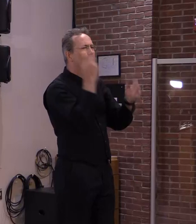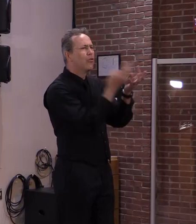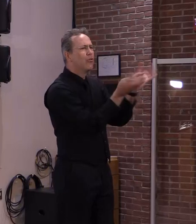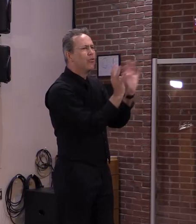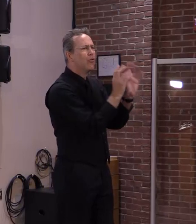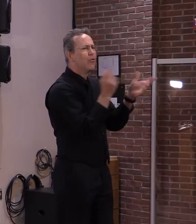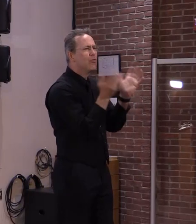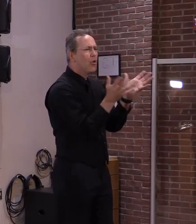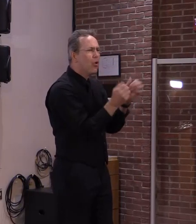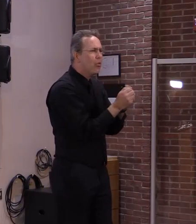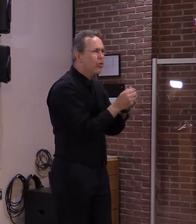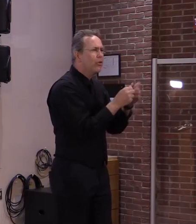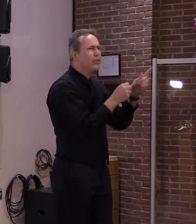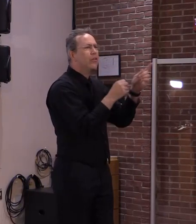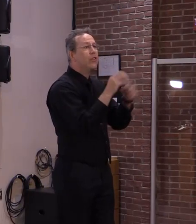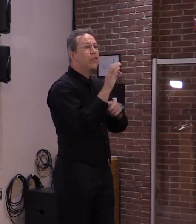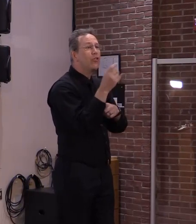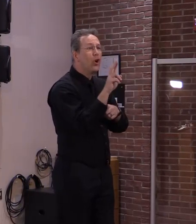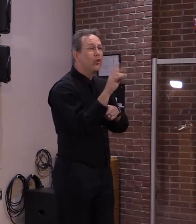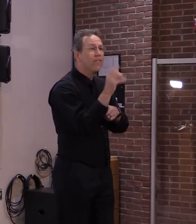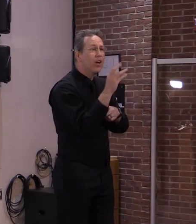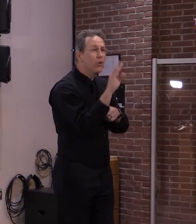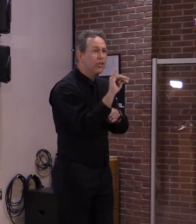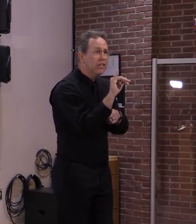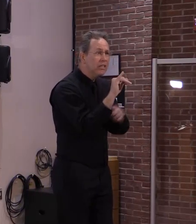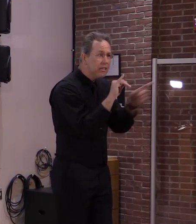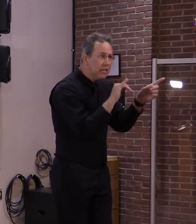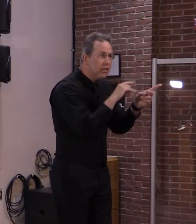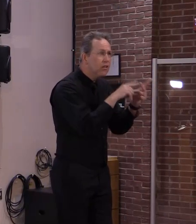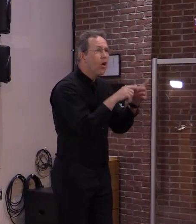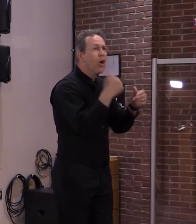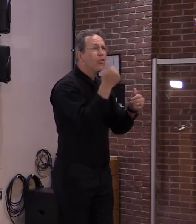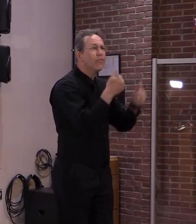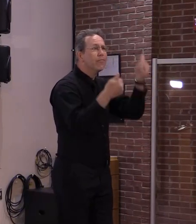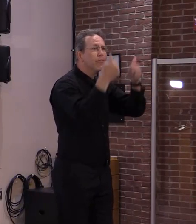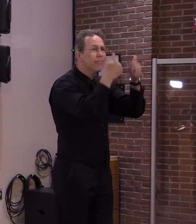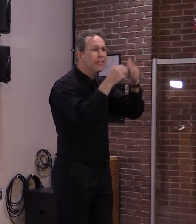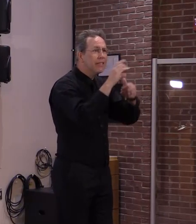Dr. Walensky, and other White House officials, and here's